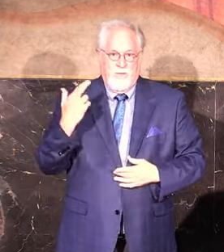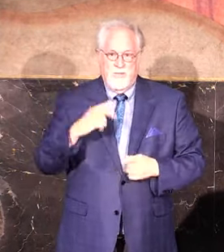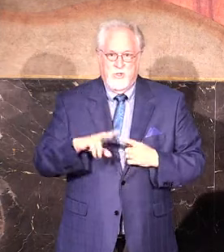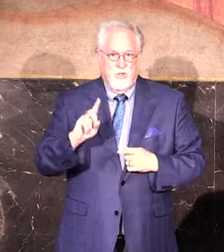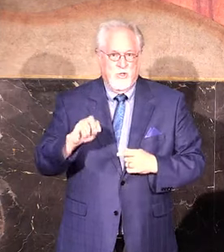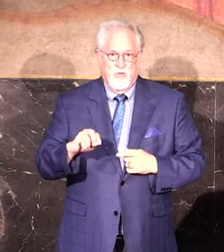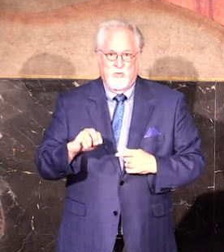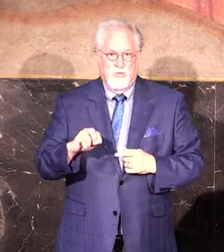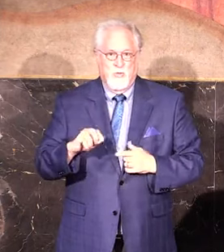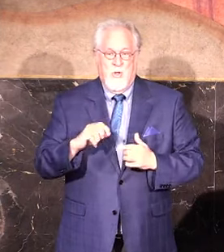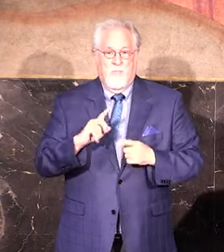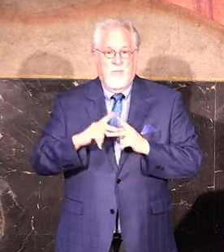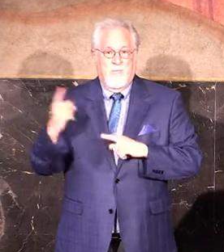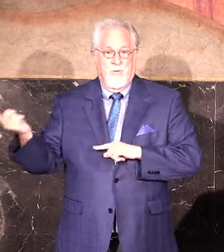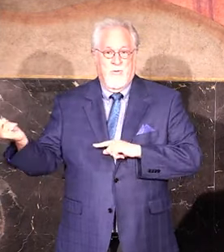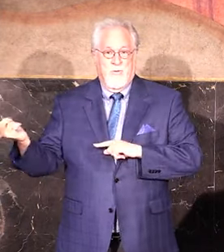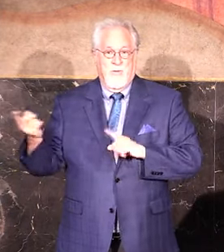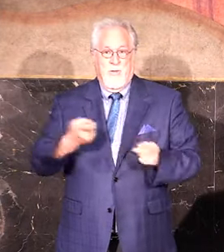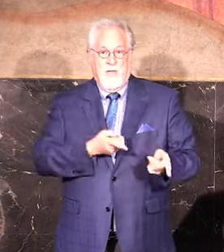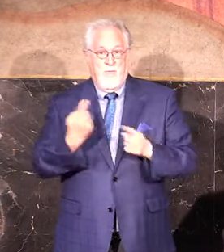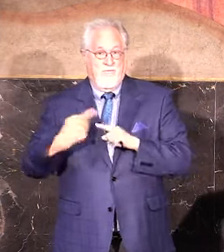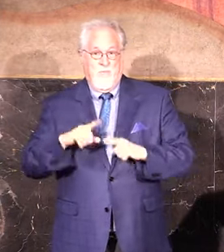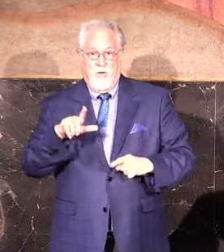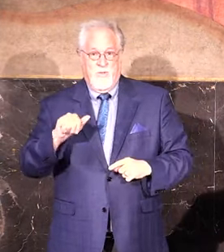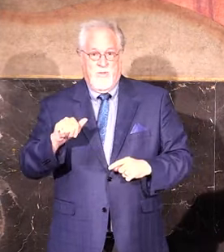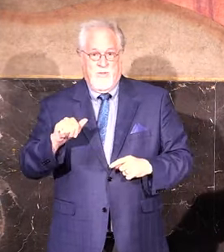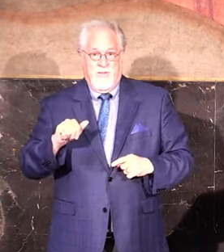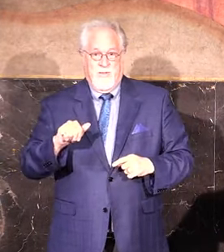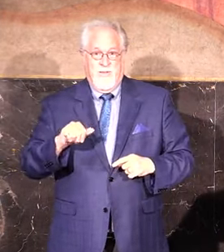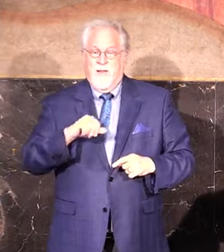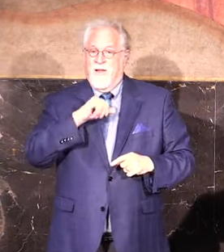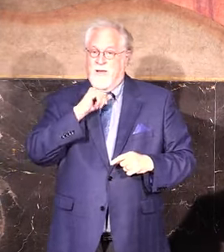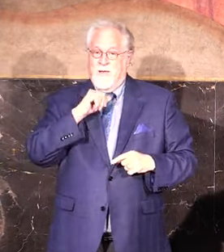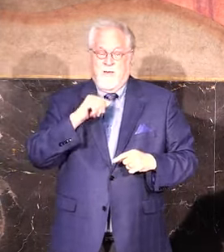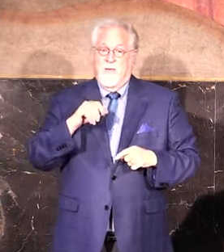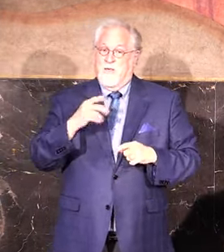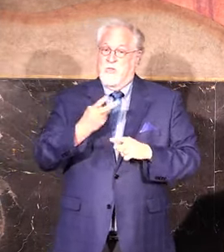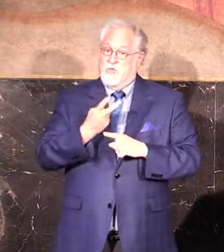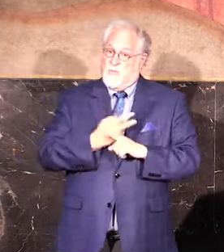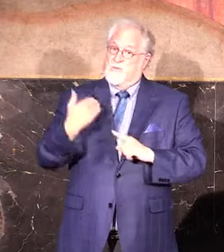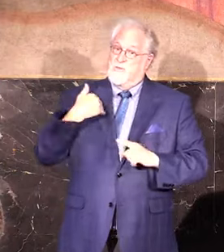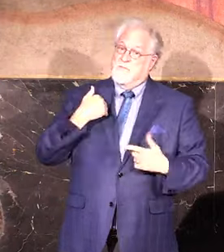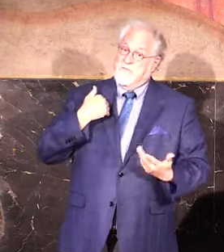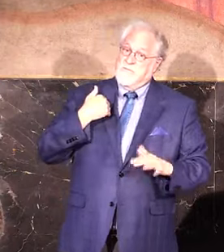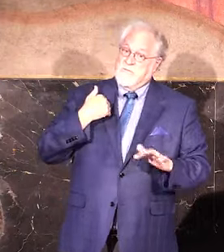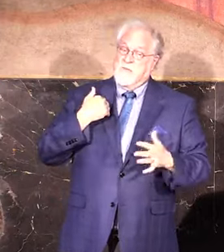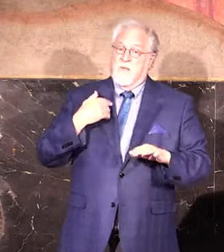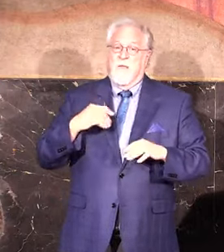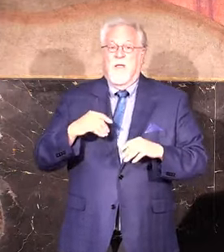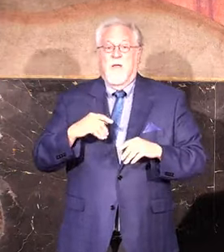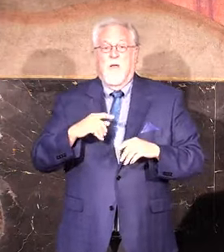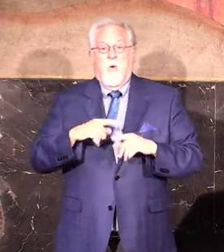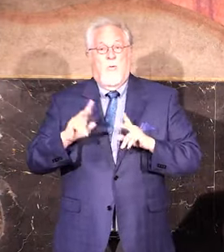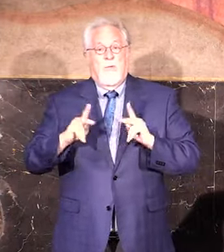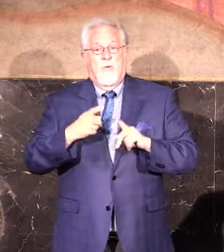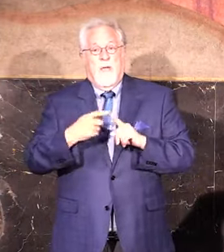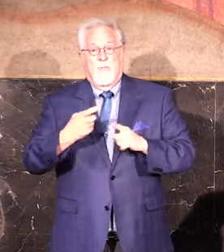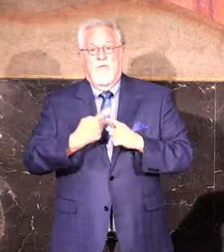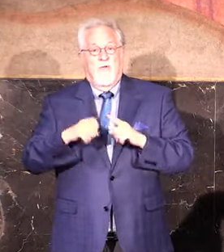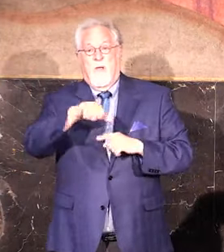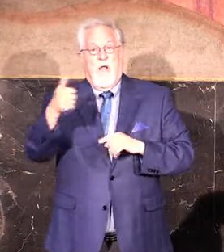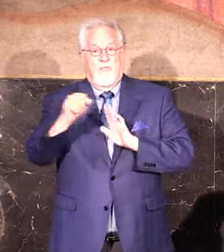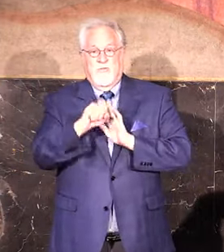with respect to people coming from Louisiana today, unlike was the case a couple of months ago, relative to people coming from other